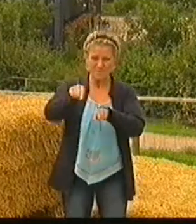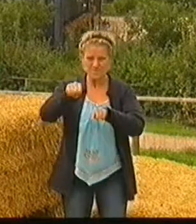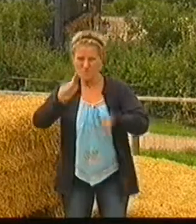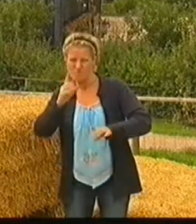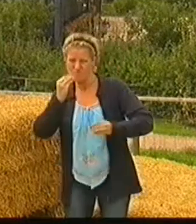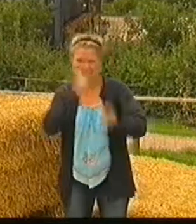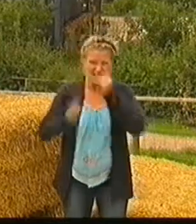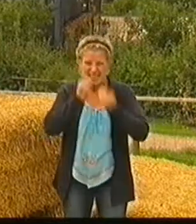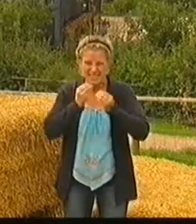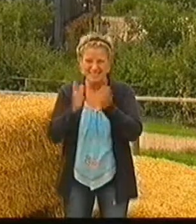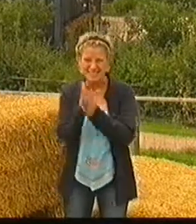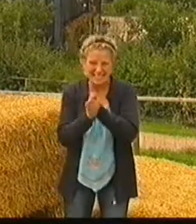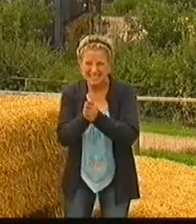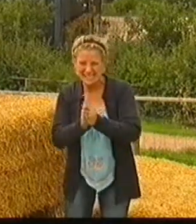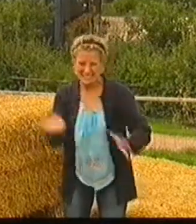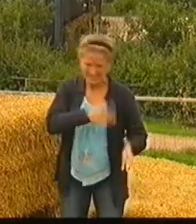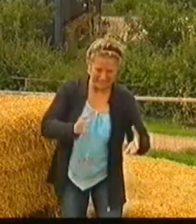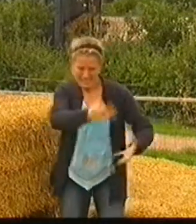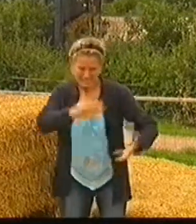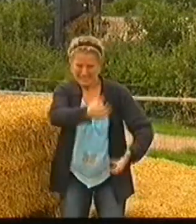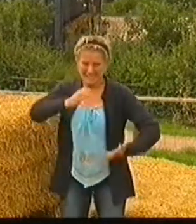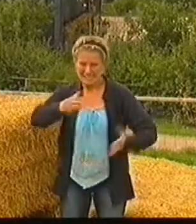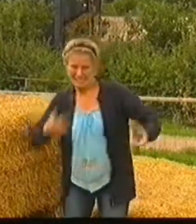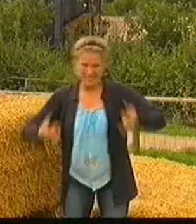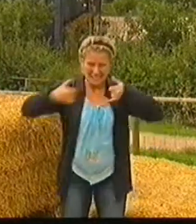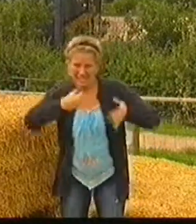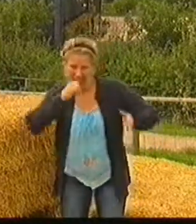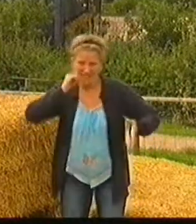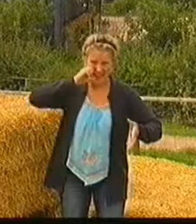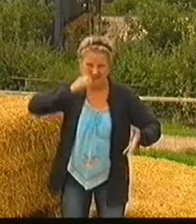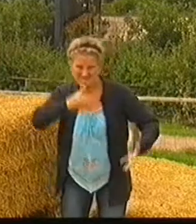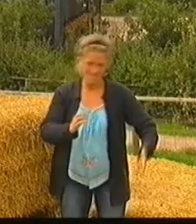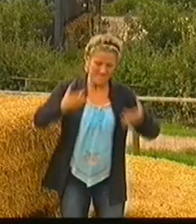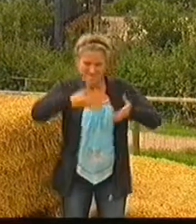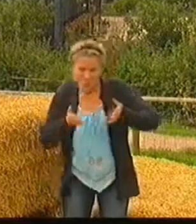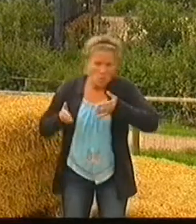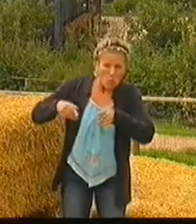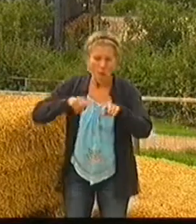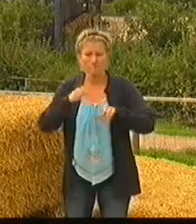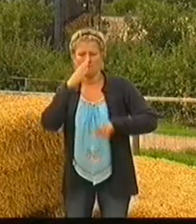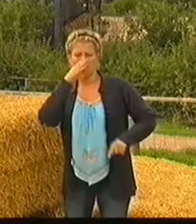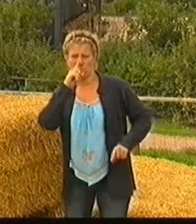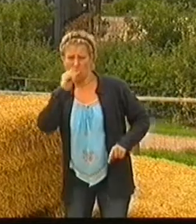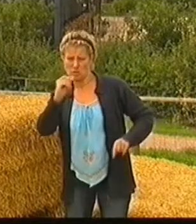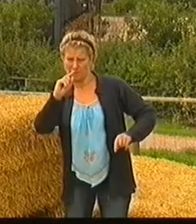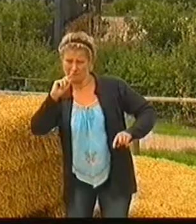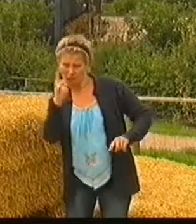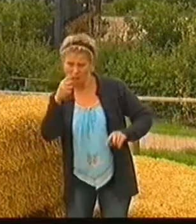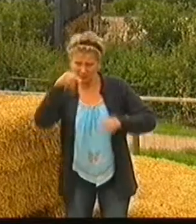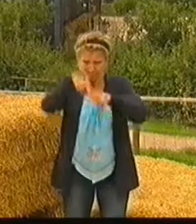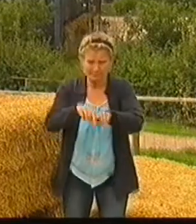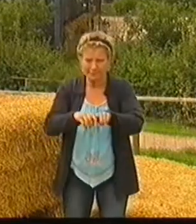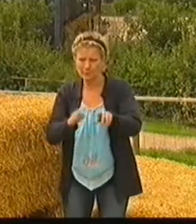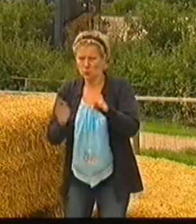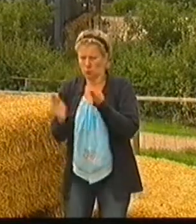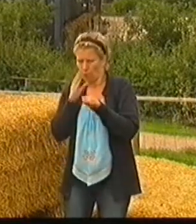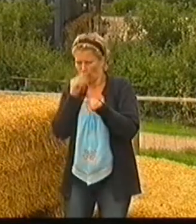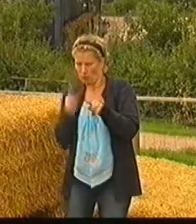place. "Now, home to the feast." They grabbed their jars of cider and off they went. Mr. Fox was in front,